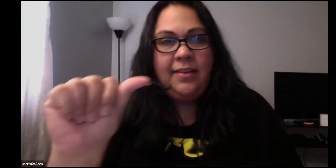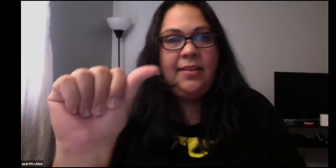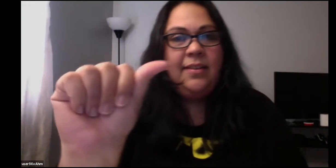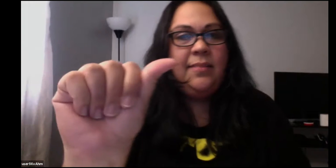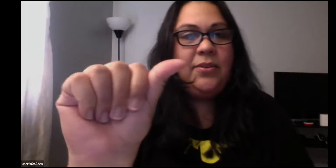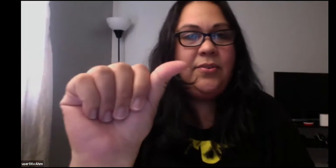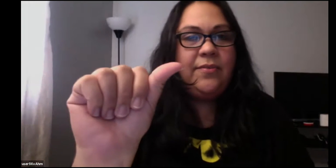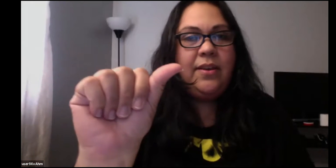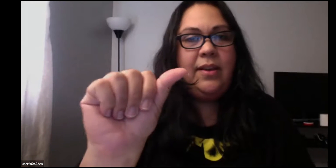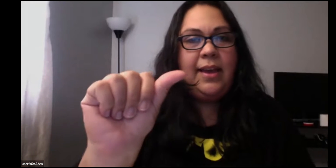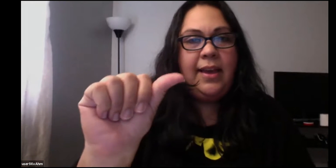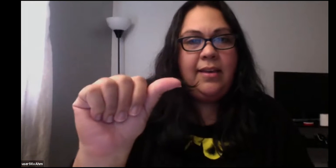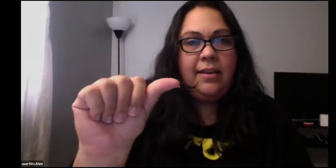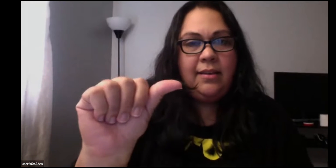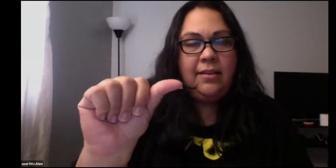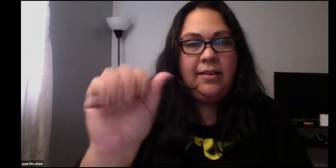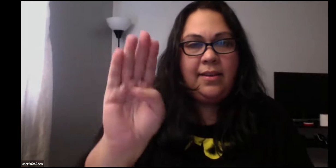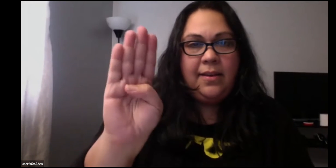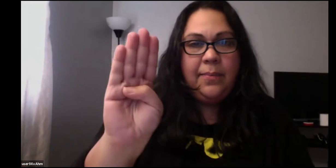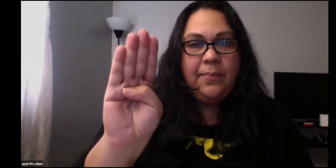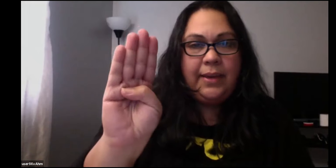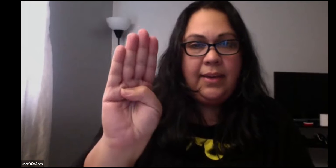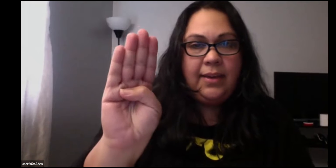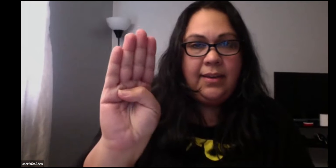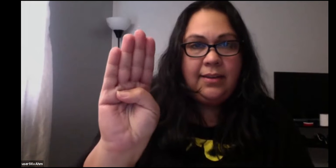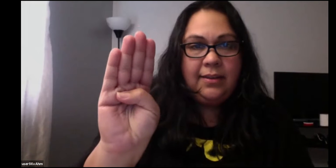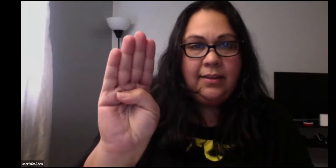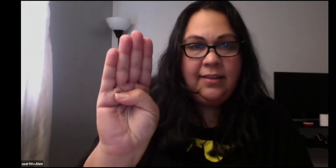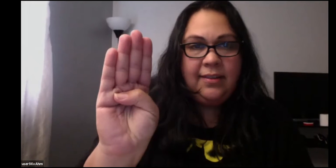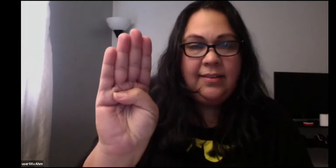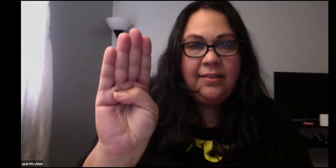Let me show you over here. A, B.